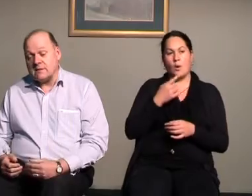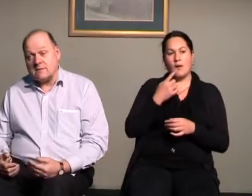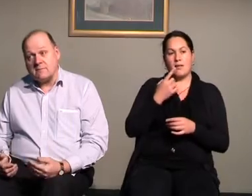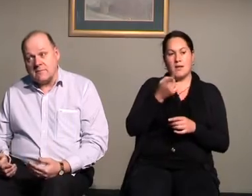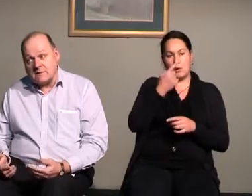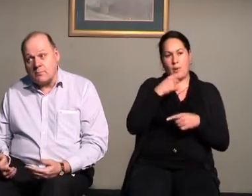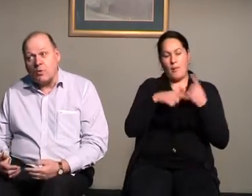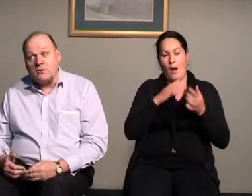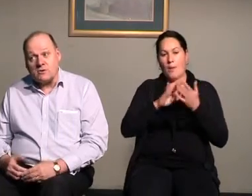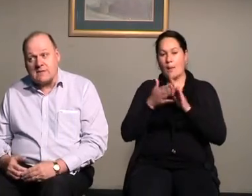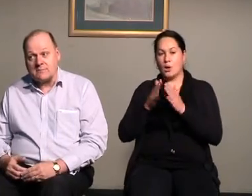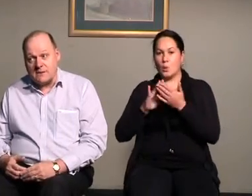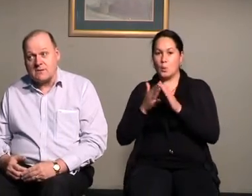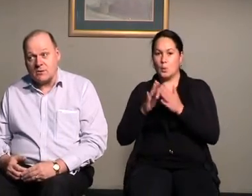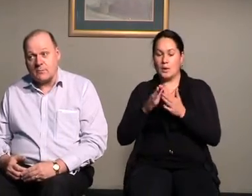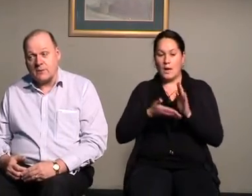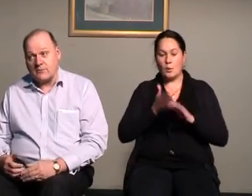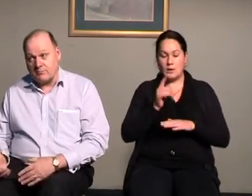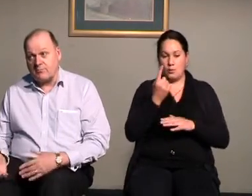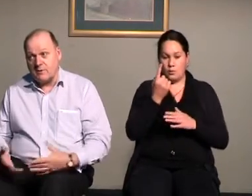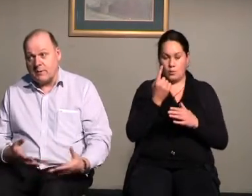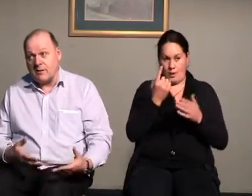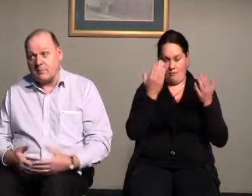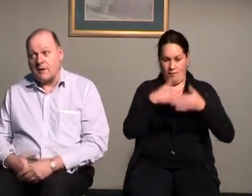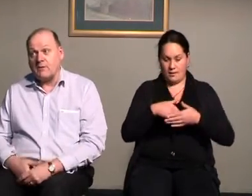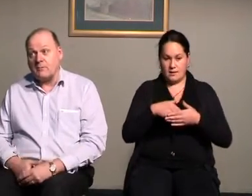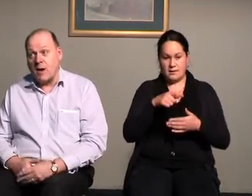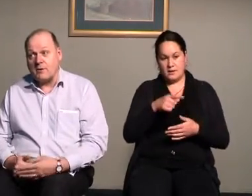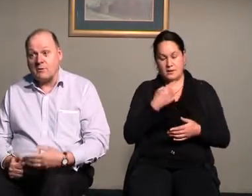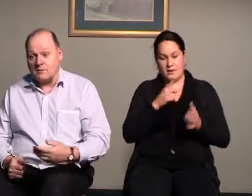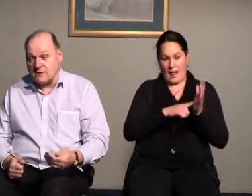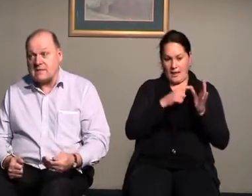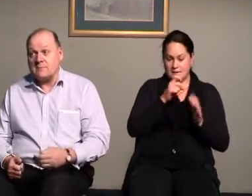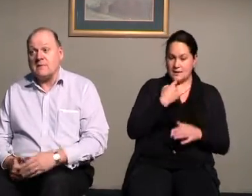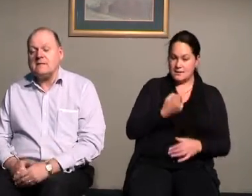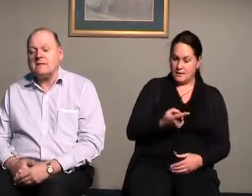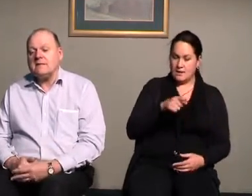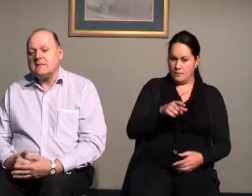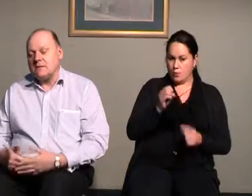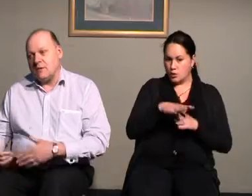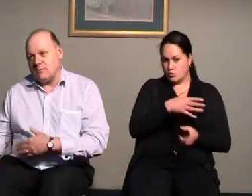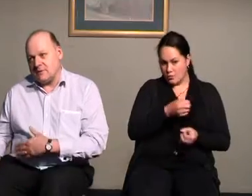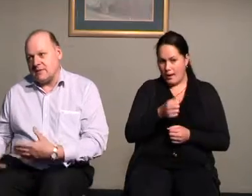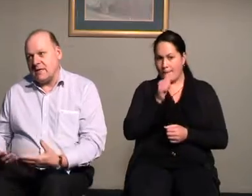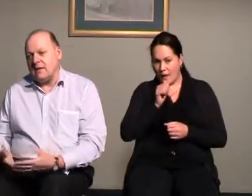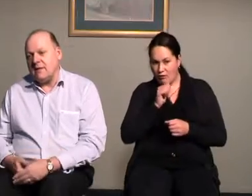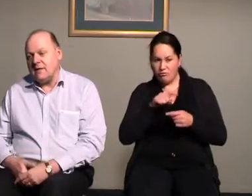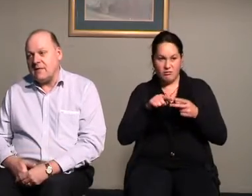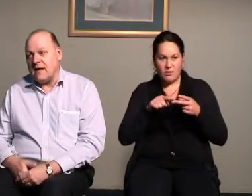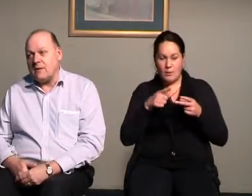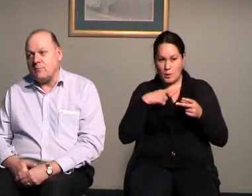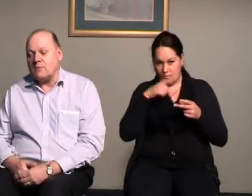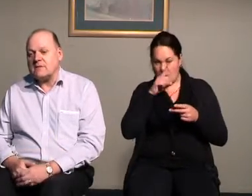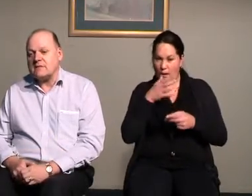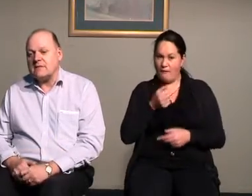about, well, it's important that you take some beers along, because people have a beer at a barbecue and you take some meat. So he